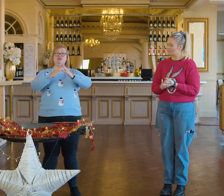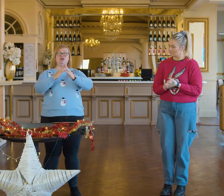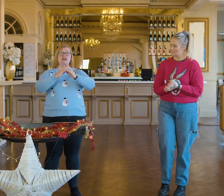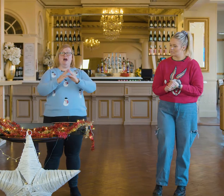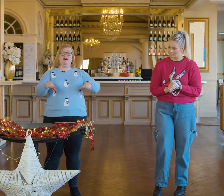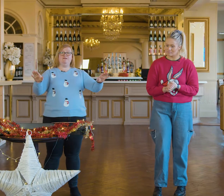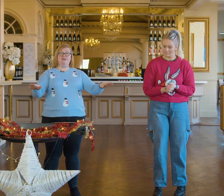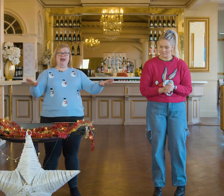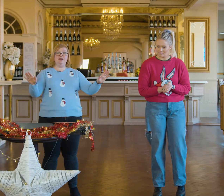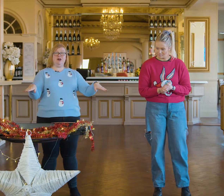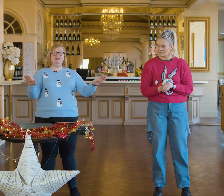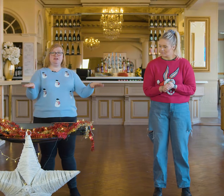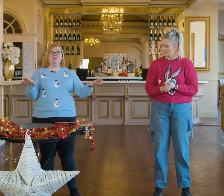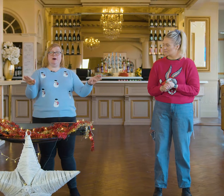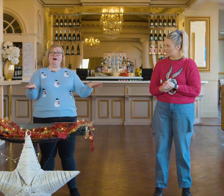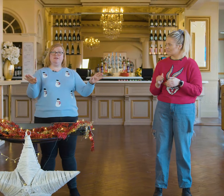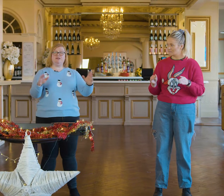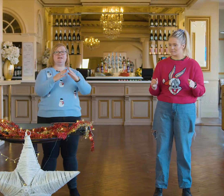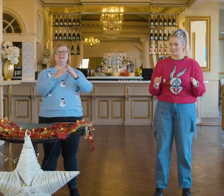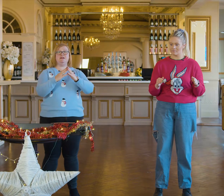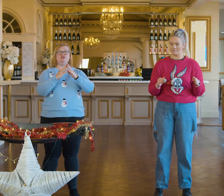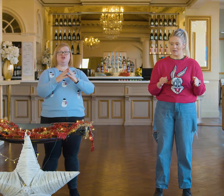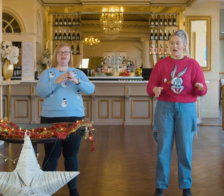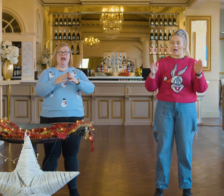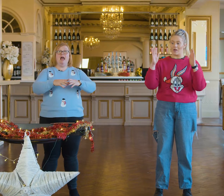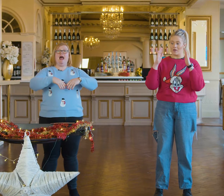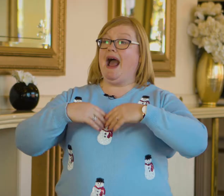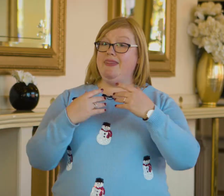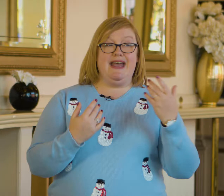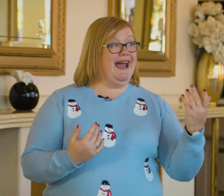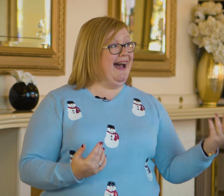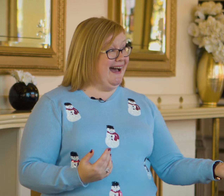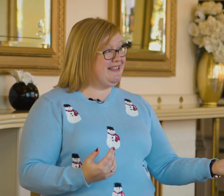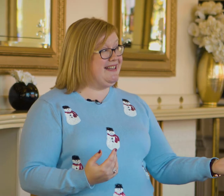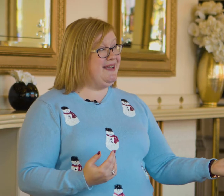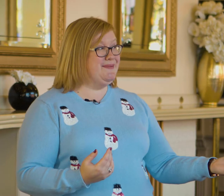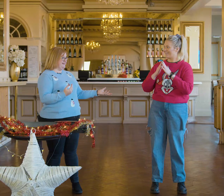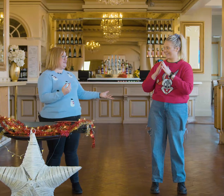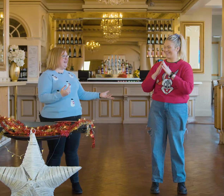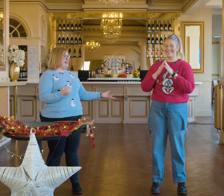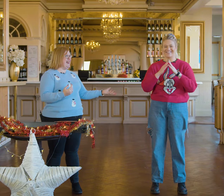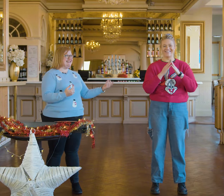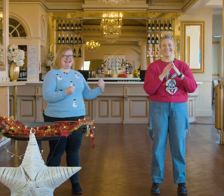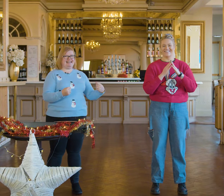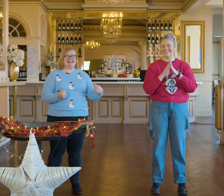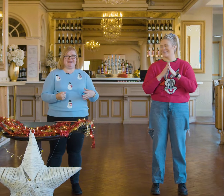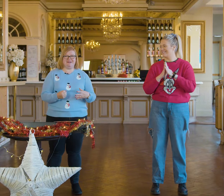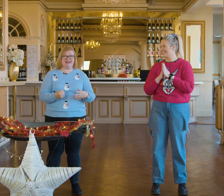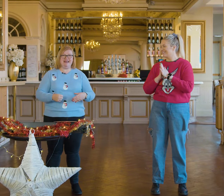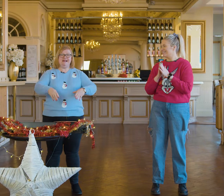tree, a fairy on the top of the Christmas tree. And then Ashley will join in, exactly, okay? So